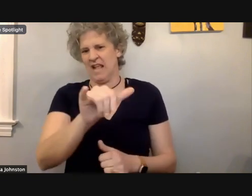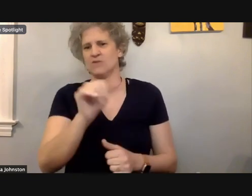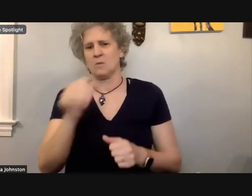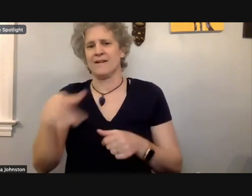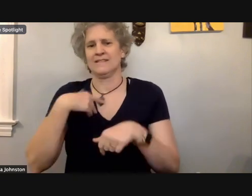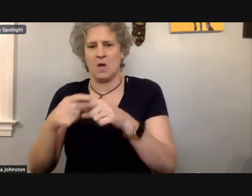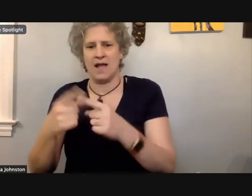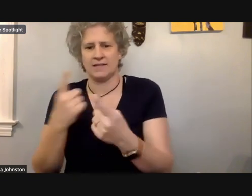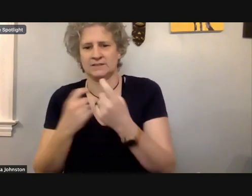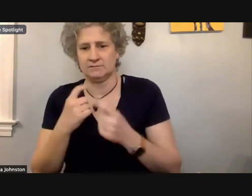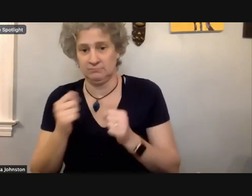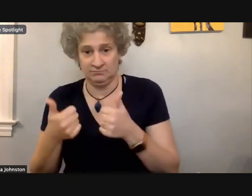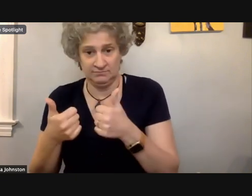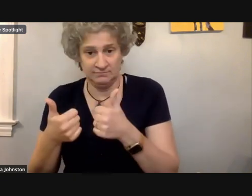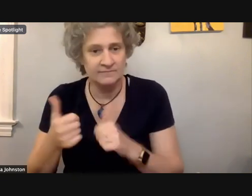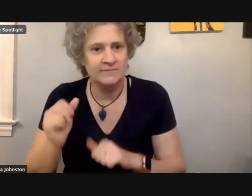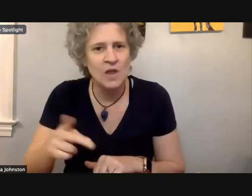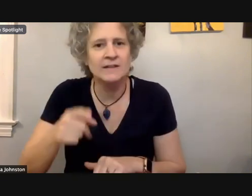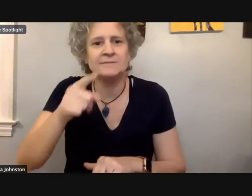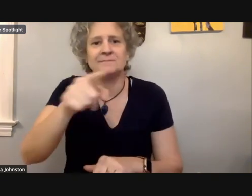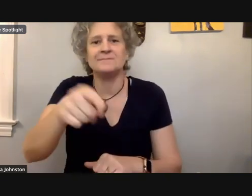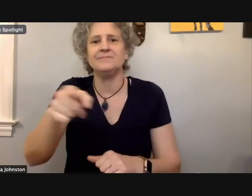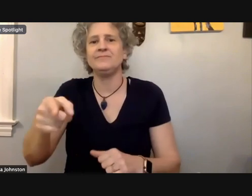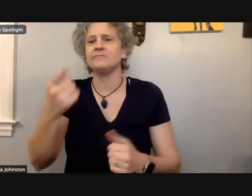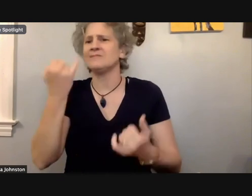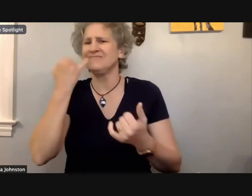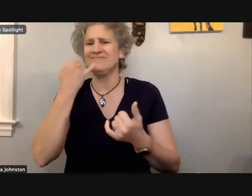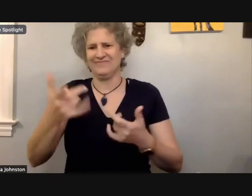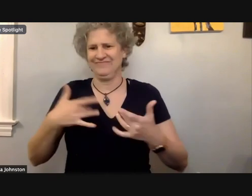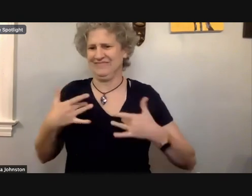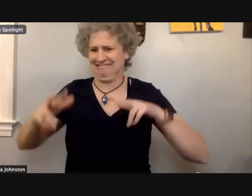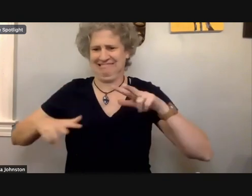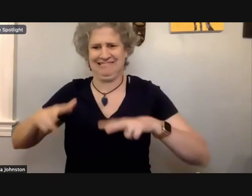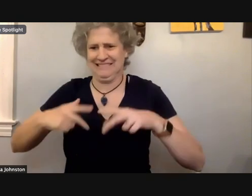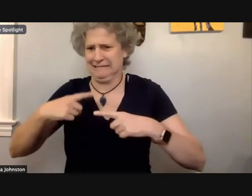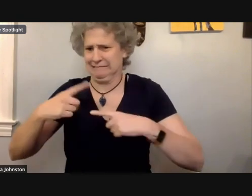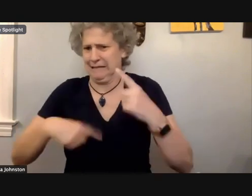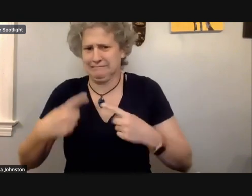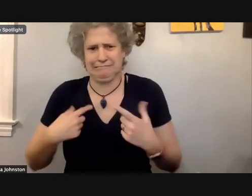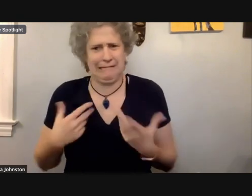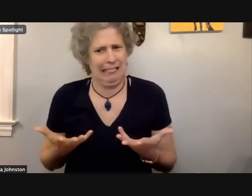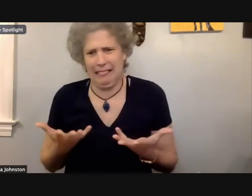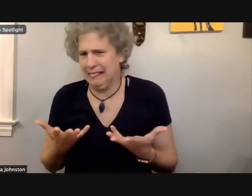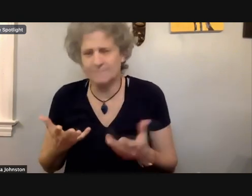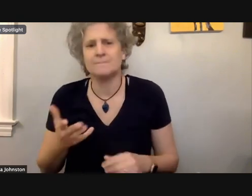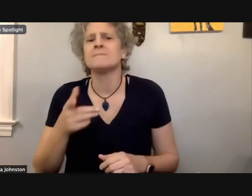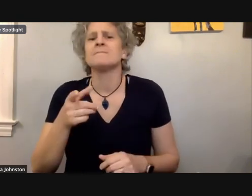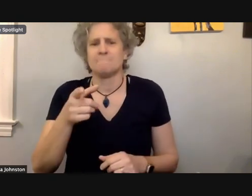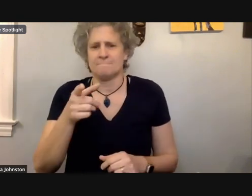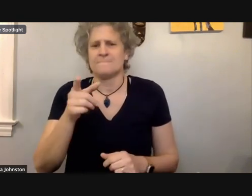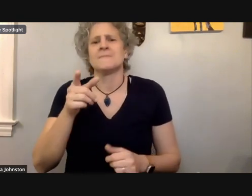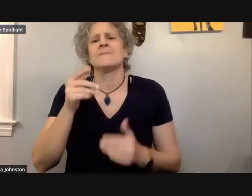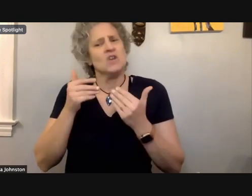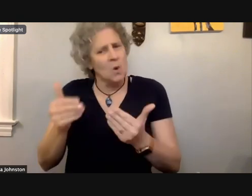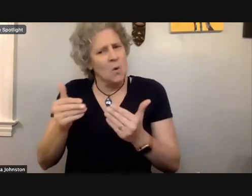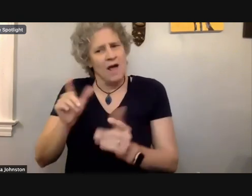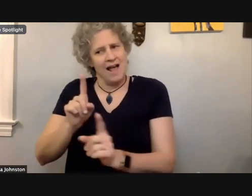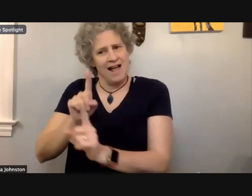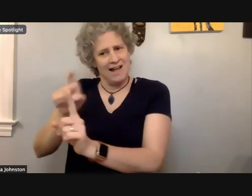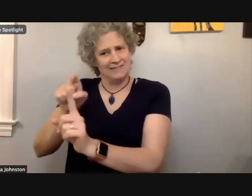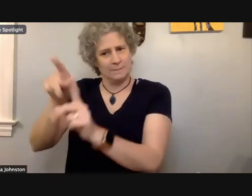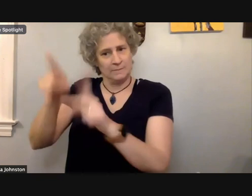can utilize. So, and then any questions that you might have, we can finish up with that. So just, some caveats